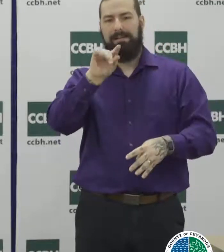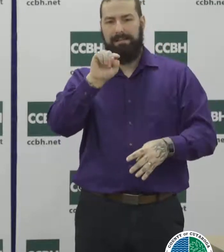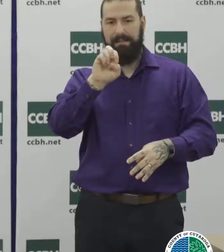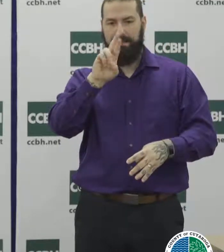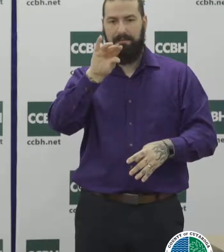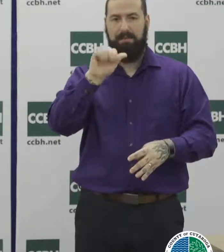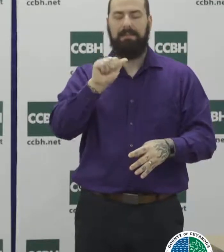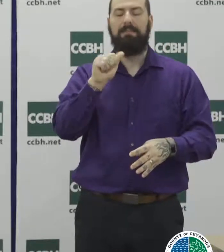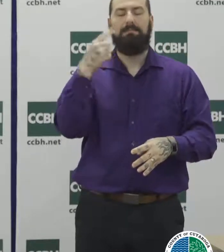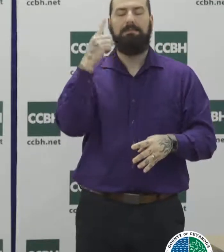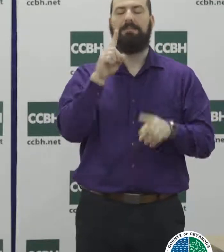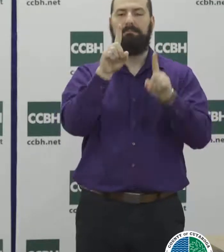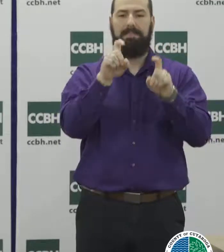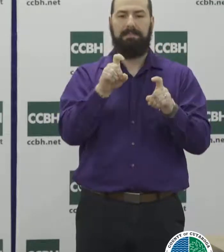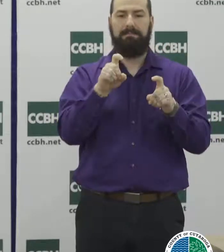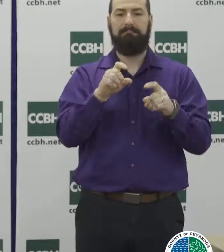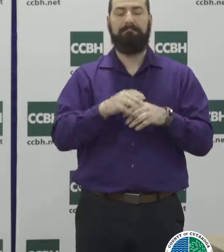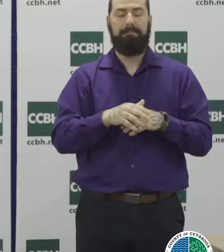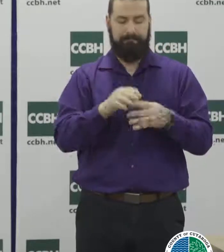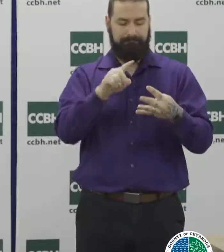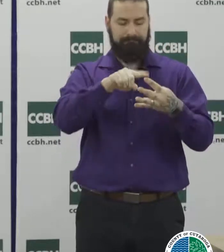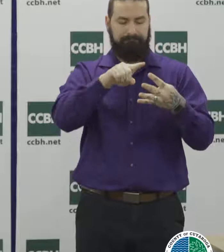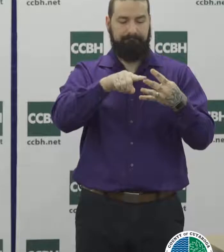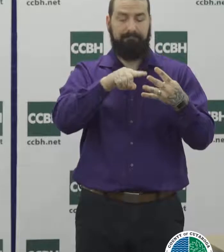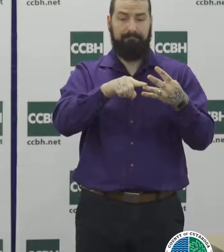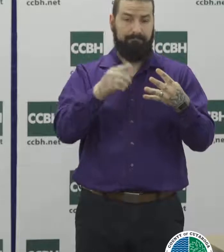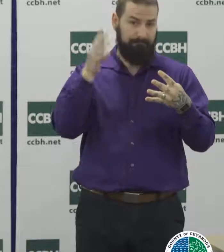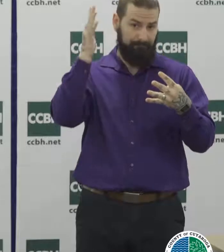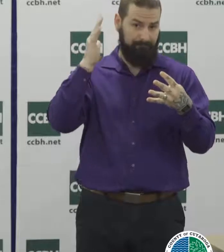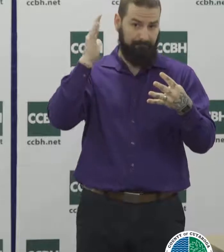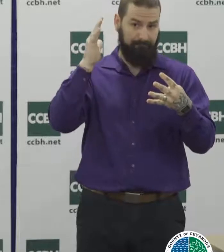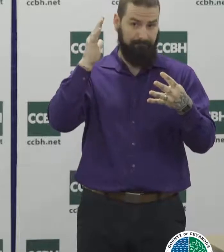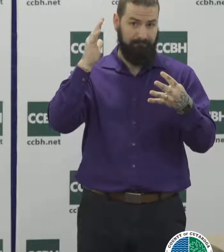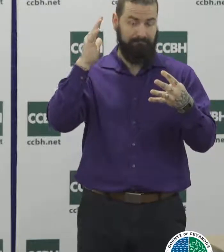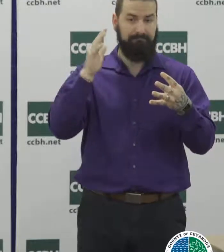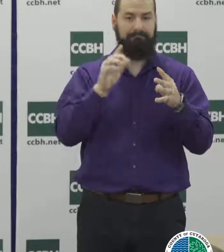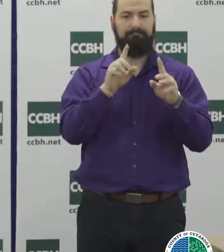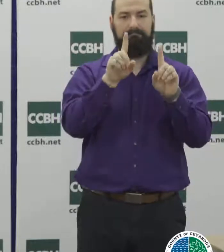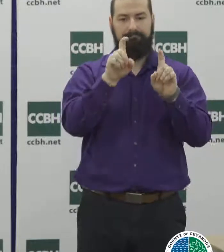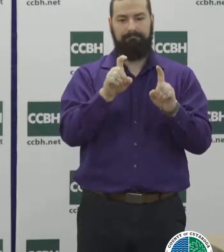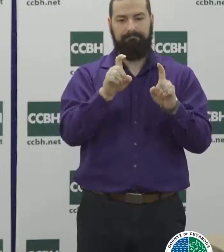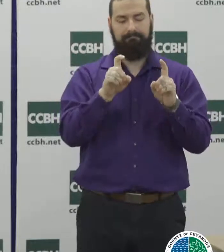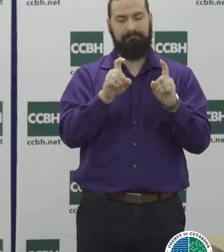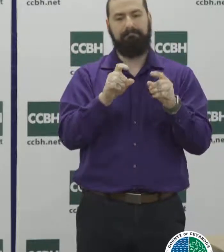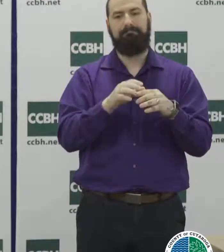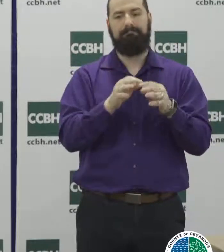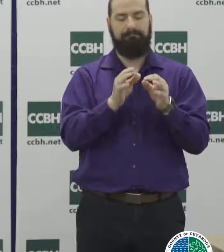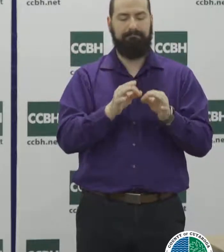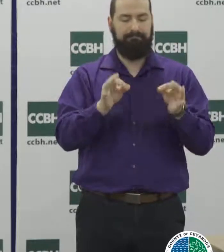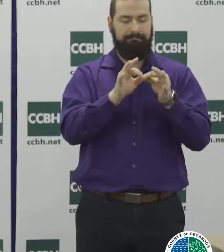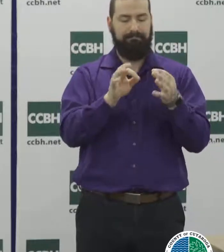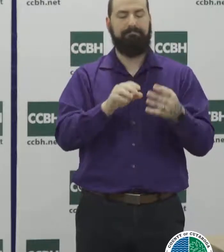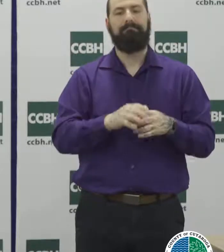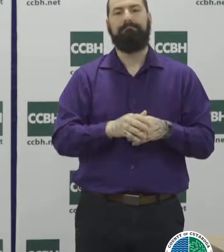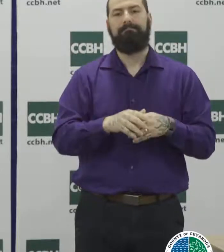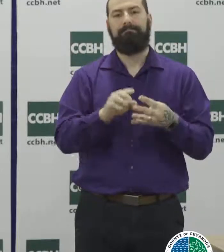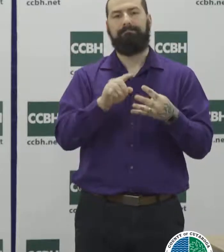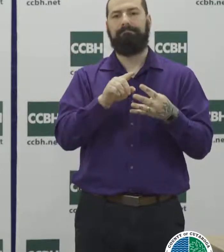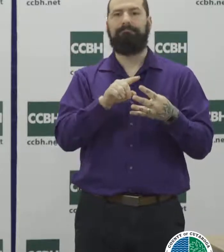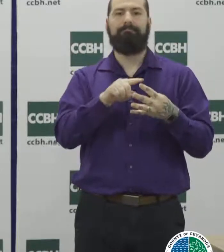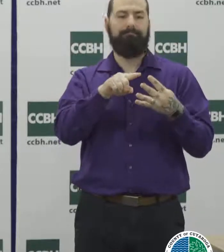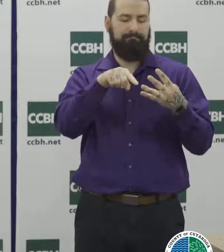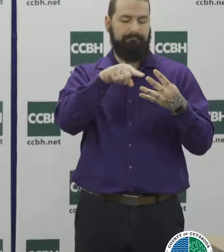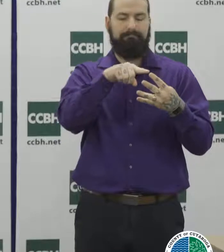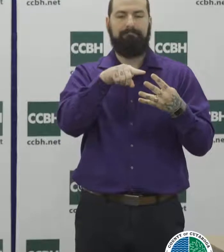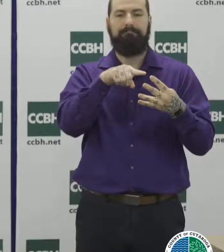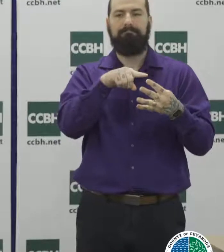have been 3 major areas of priorities to date that we're familiar with. Priorities tied with, and have